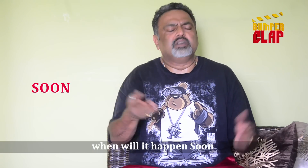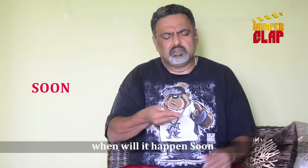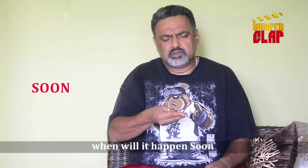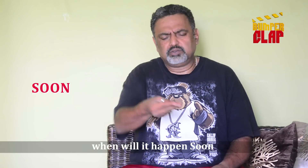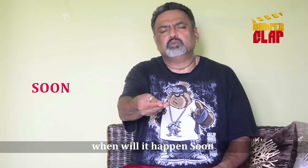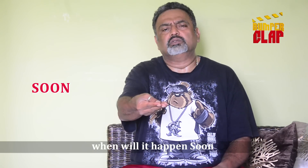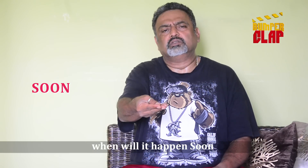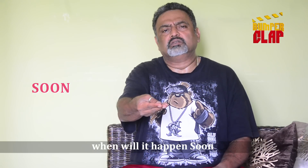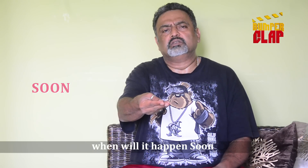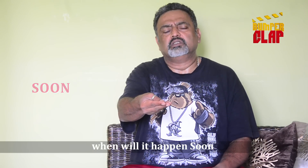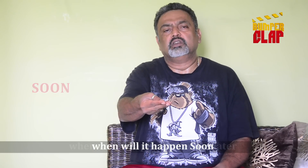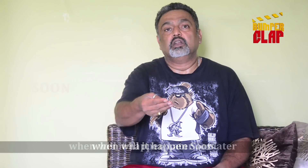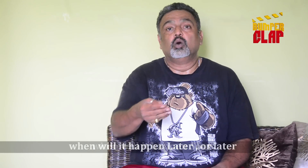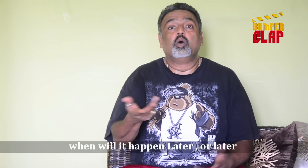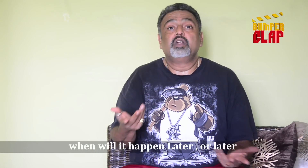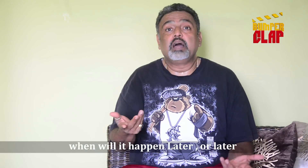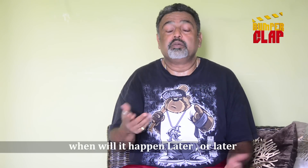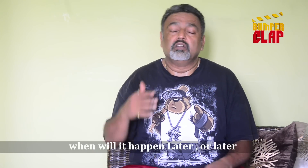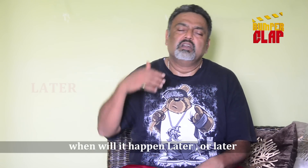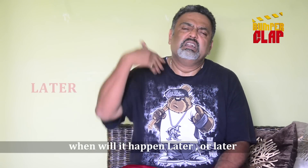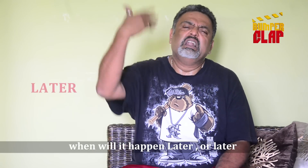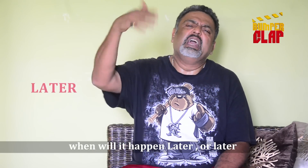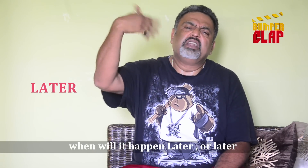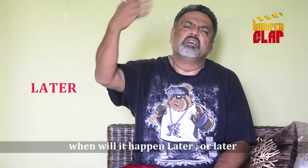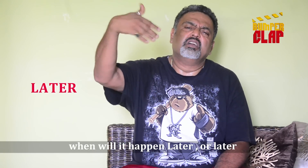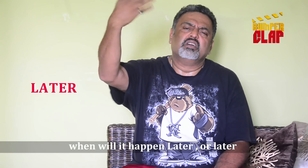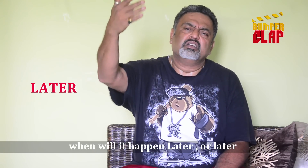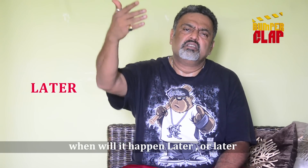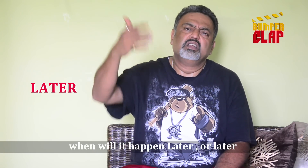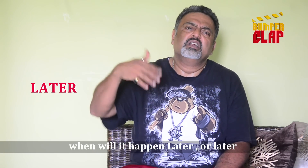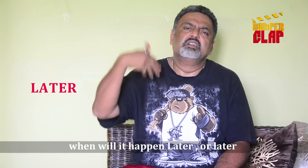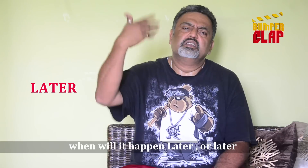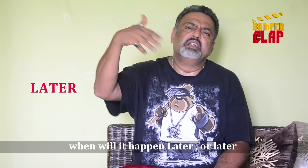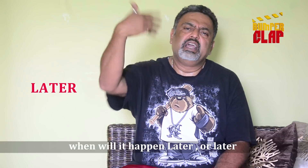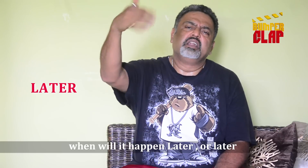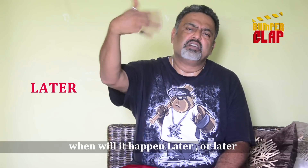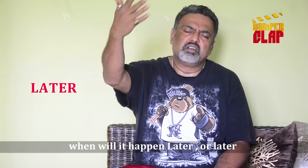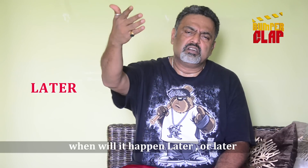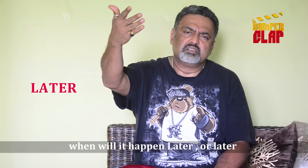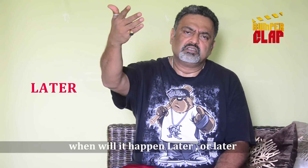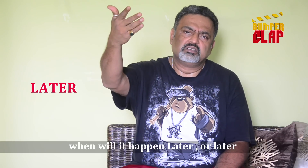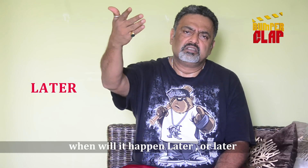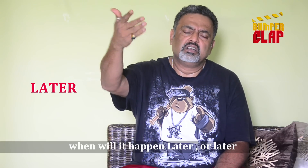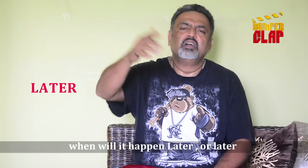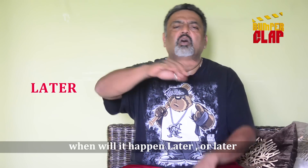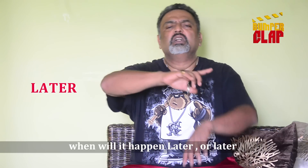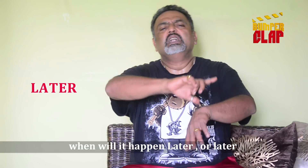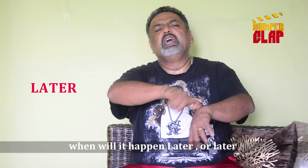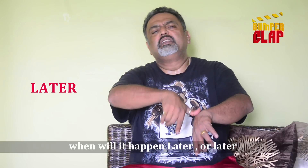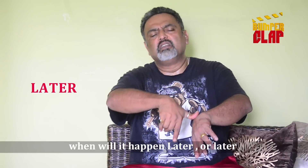later later or later